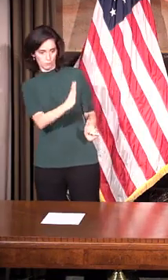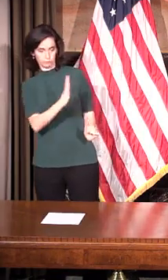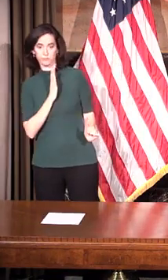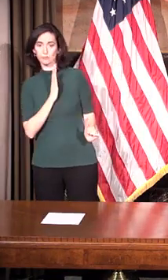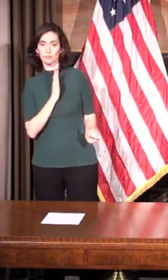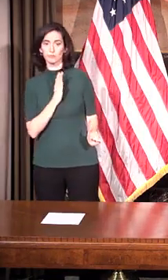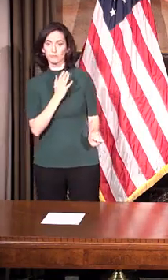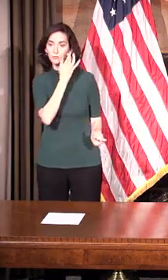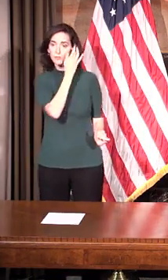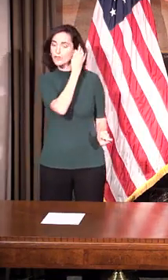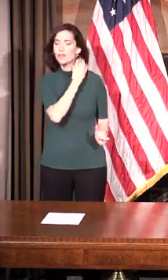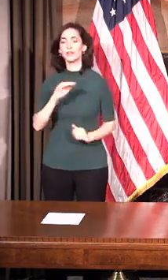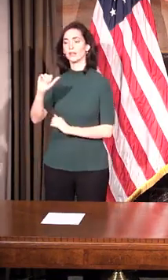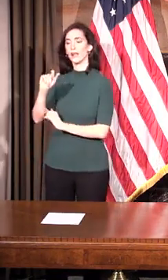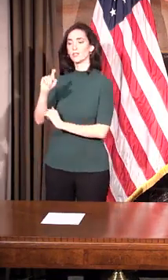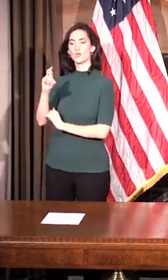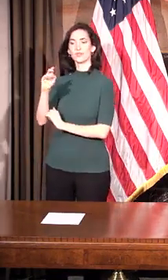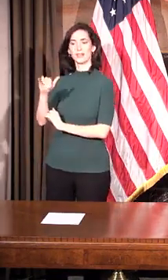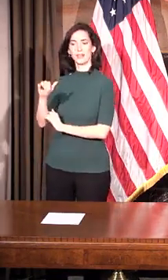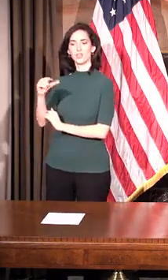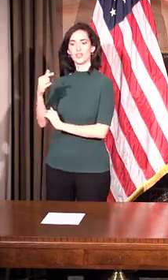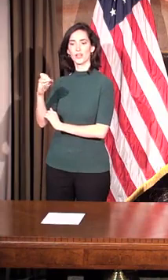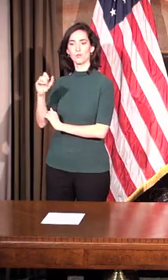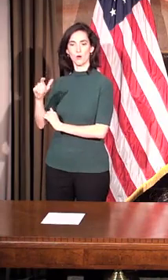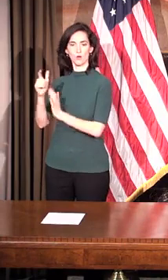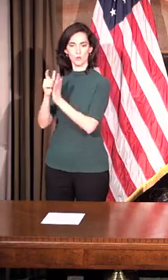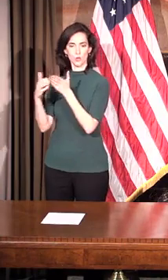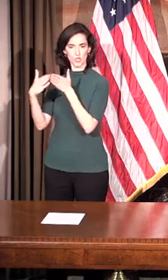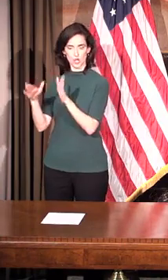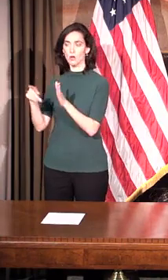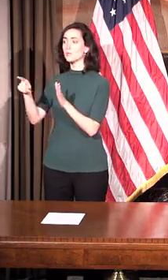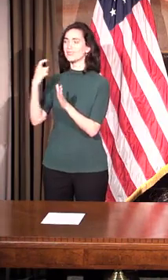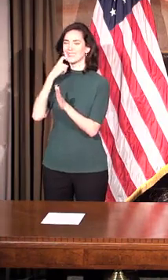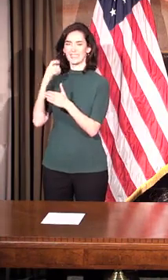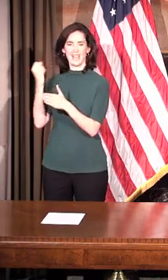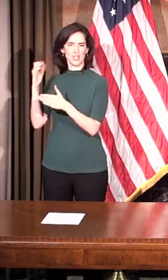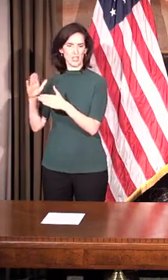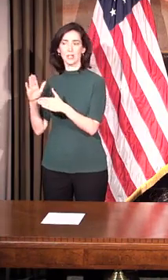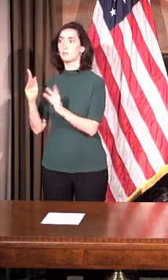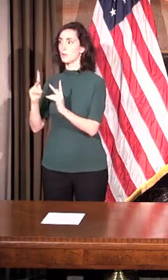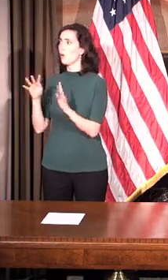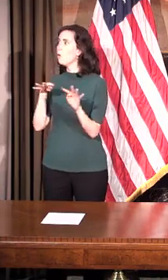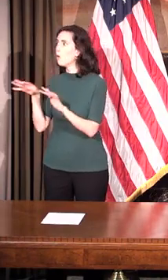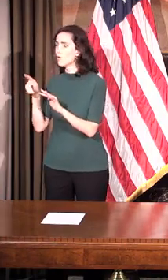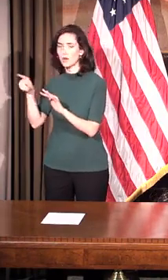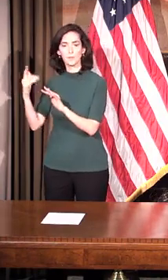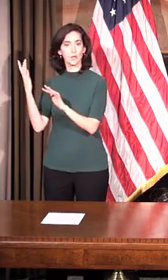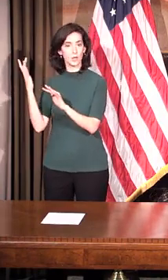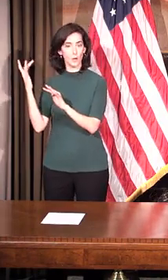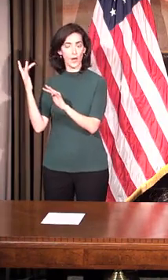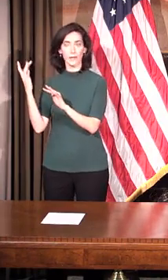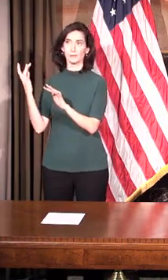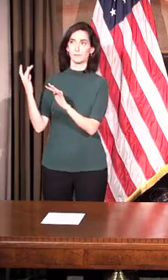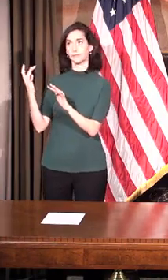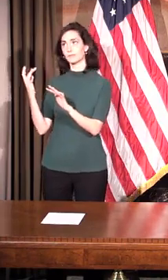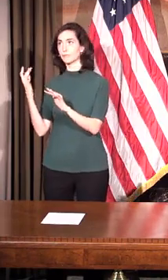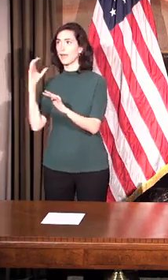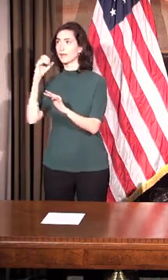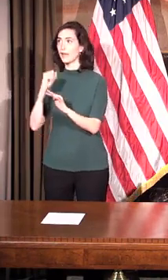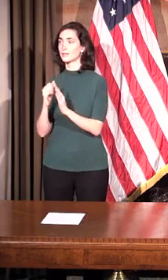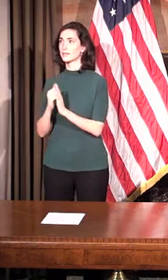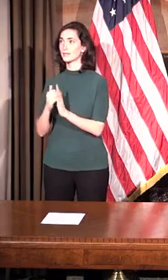And I know the Attorney General got a lot of attention this weekend for, I guess I'll be a little bit